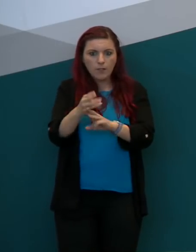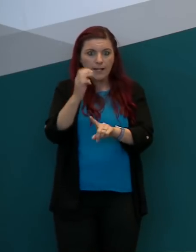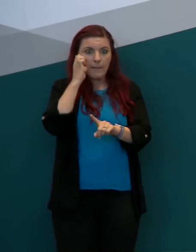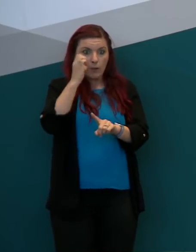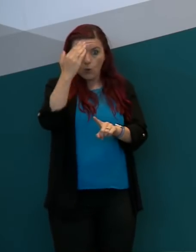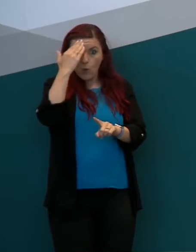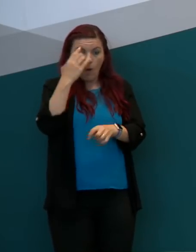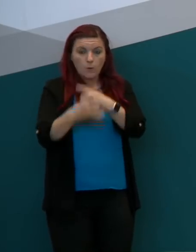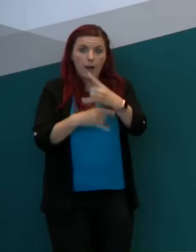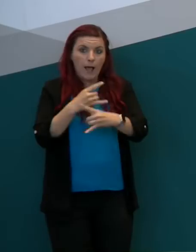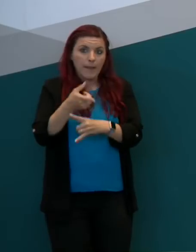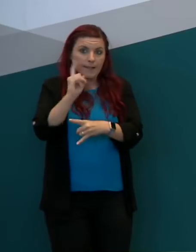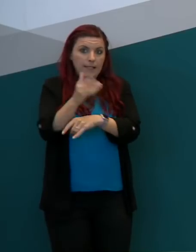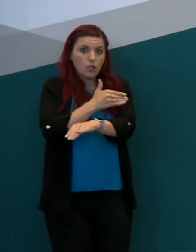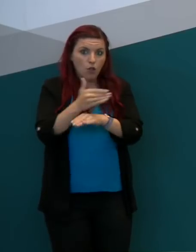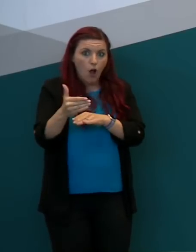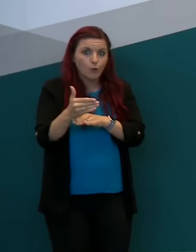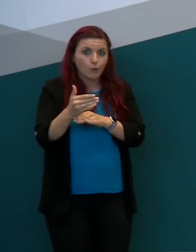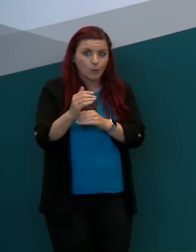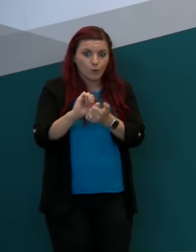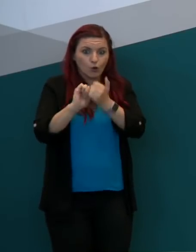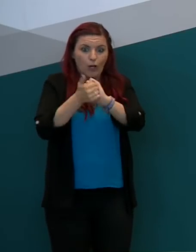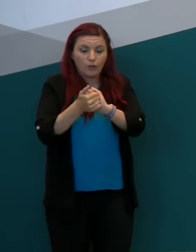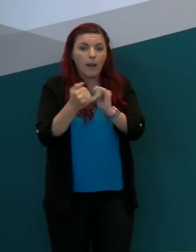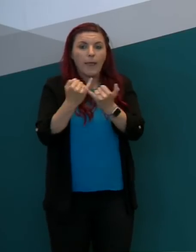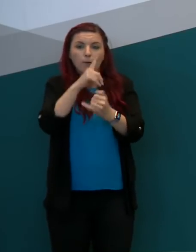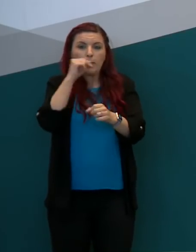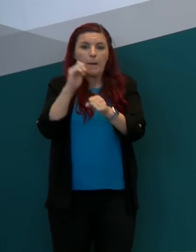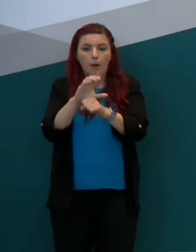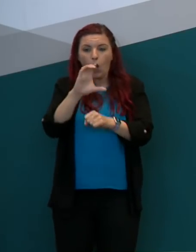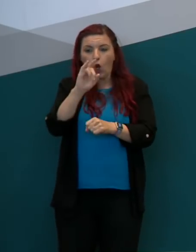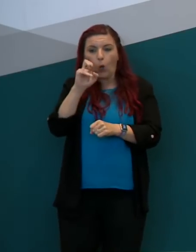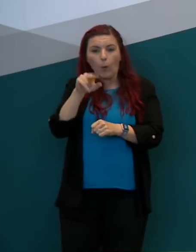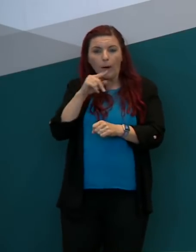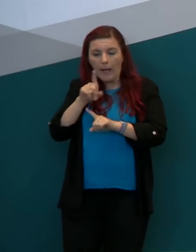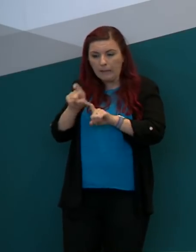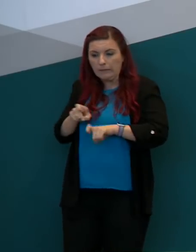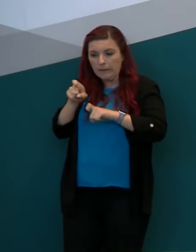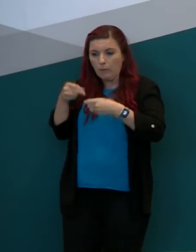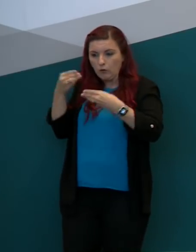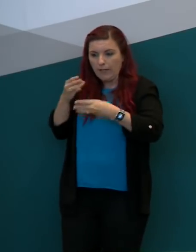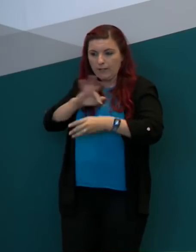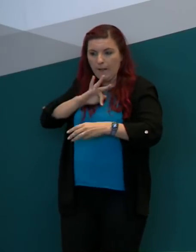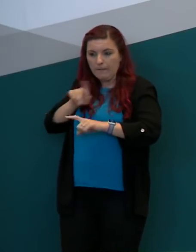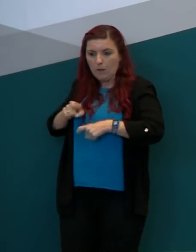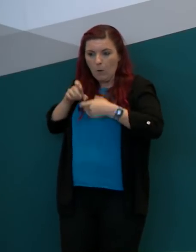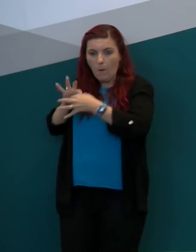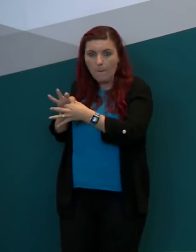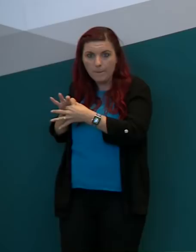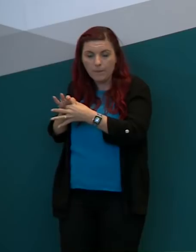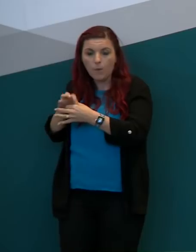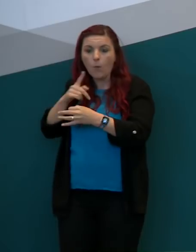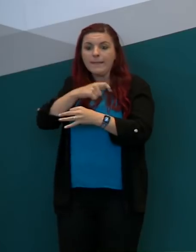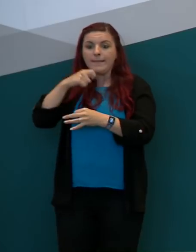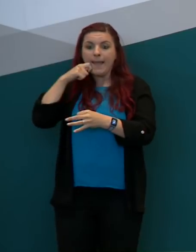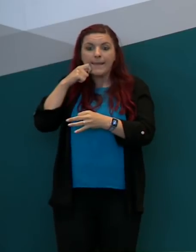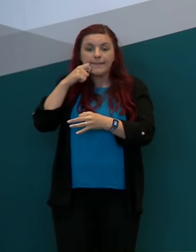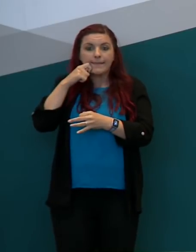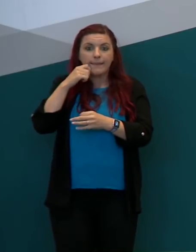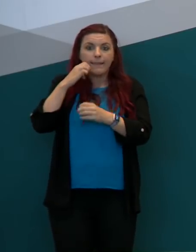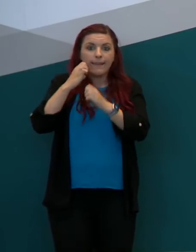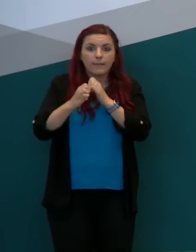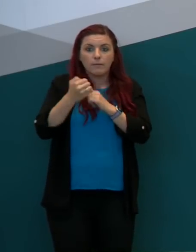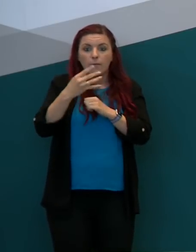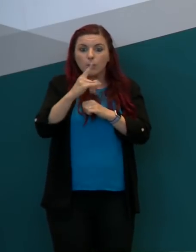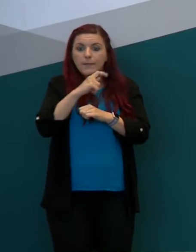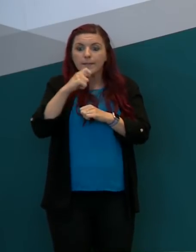were going, and as I've used cocooning as the example, before we said on the 28th of March, now is the time for cocooning to start, many people in